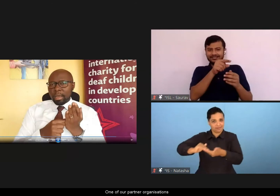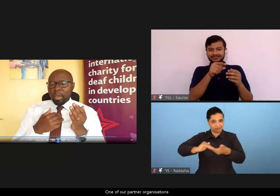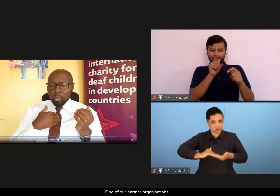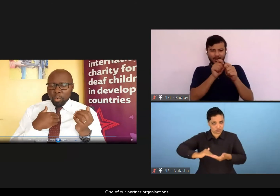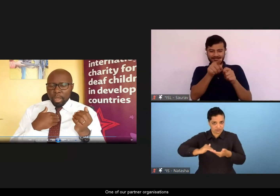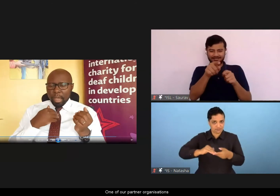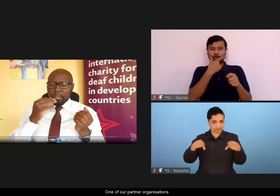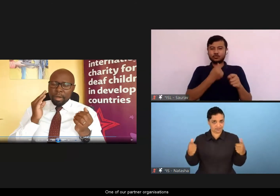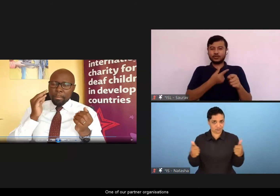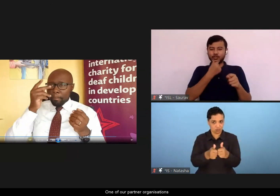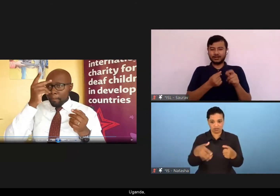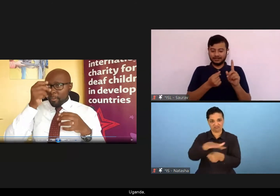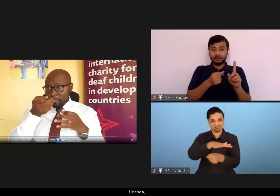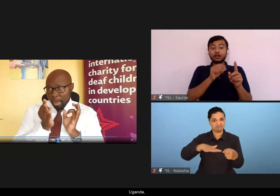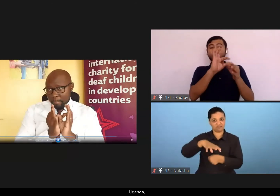working in Uganda,